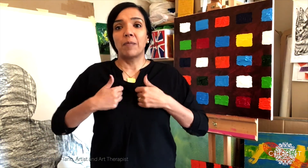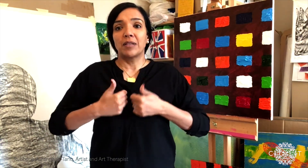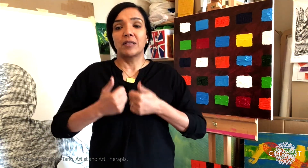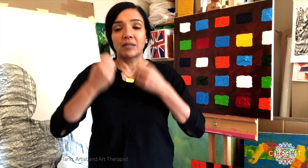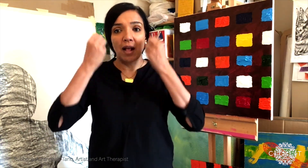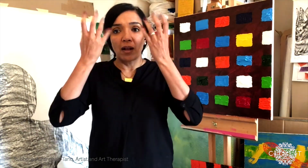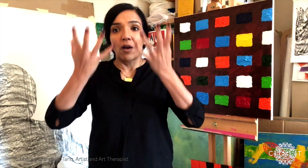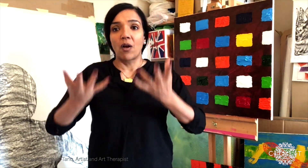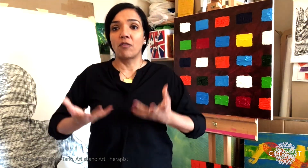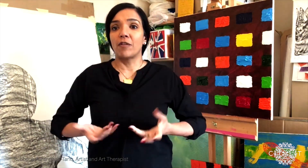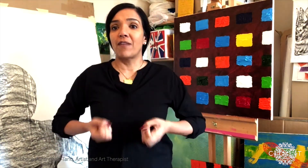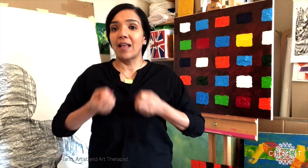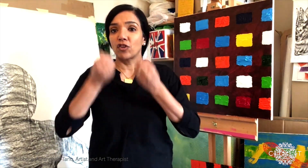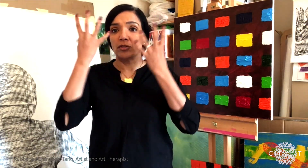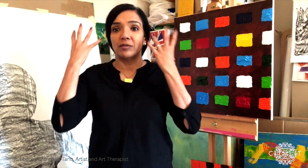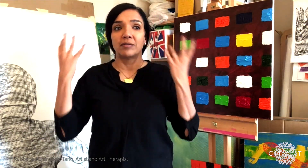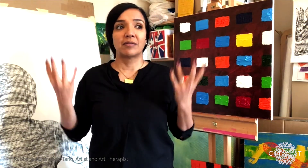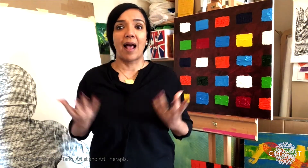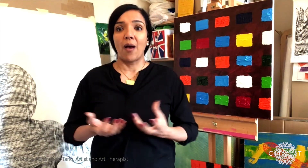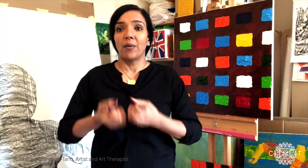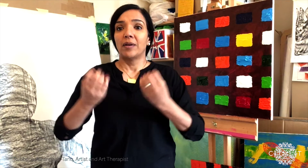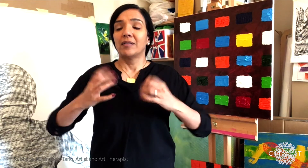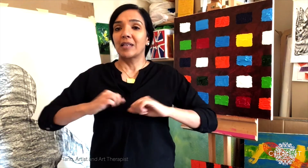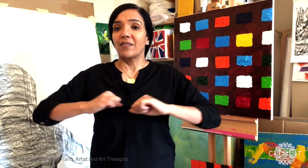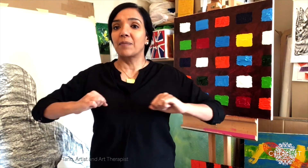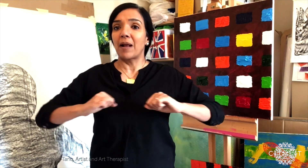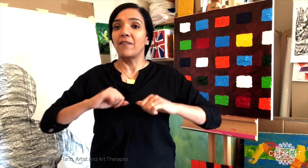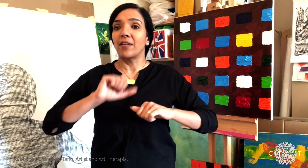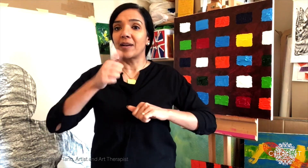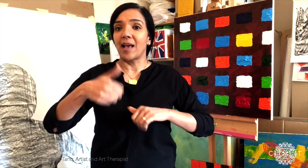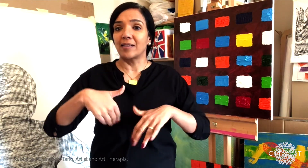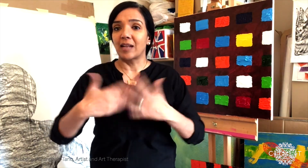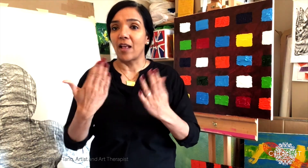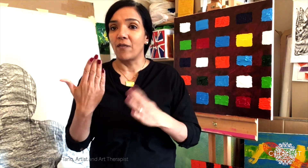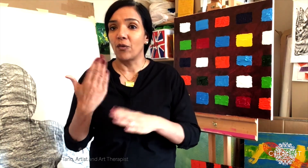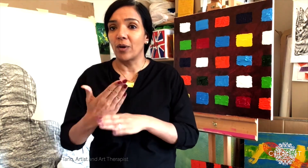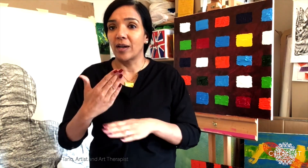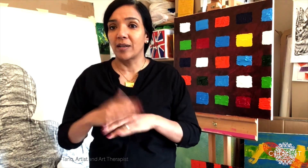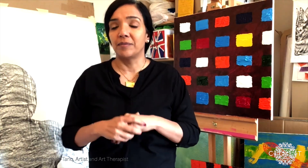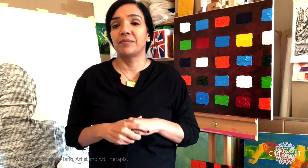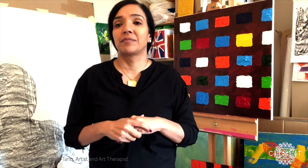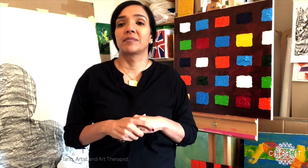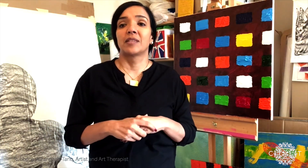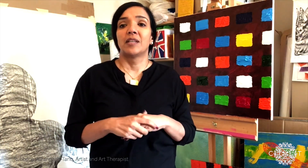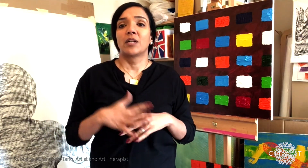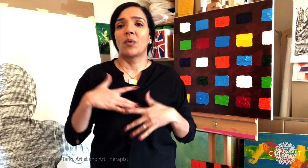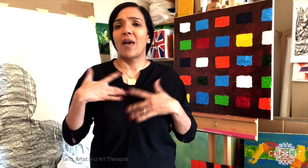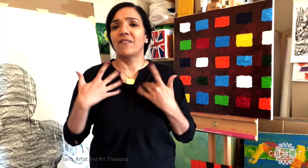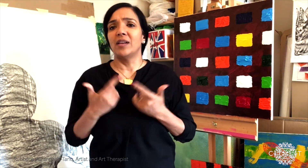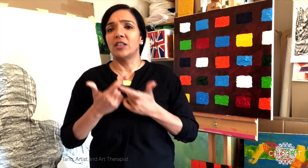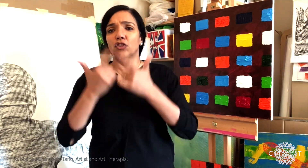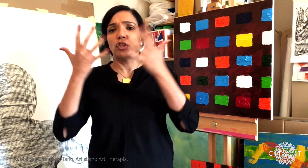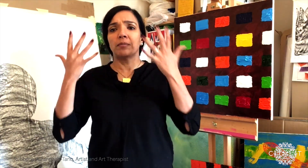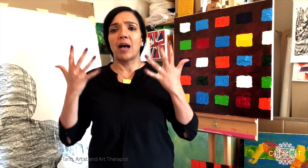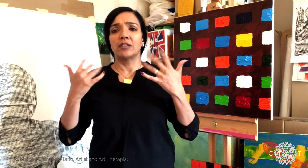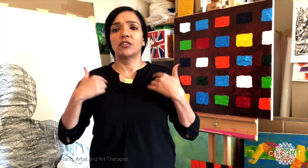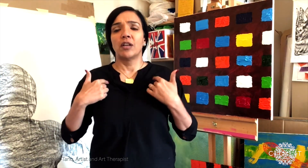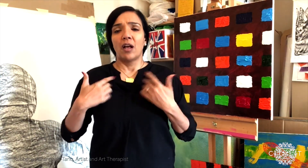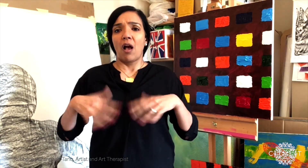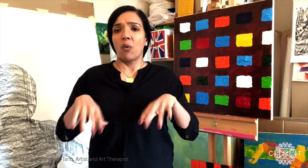to take reflection now, to give space for the next day for working. When I feel it too much, I would